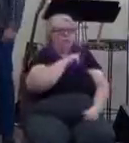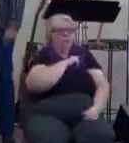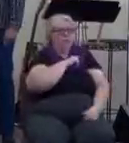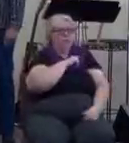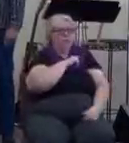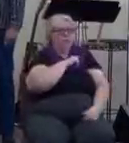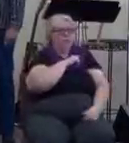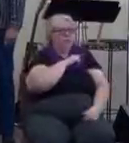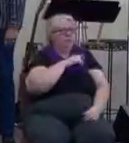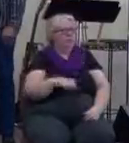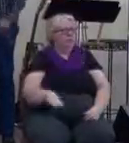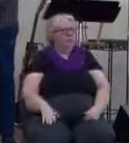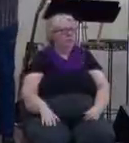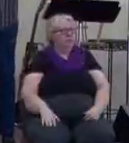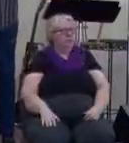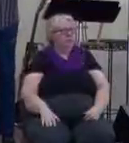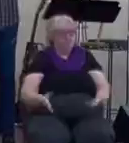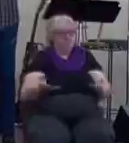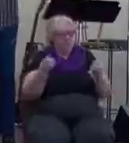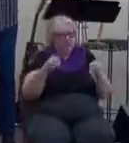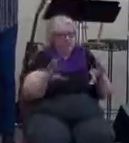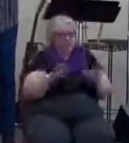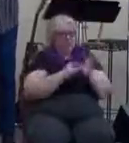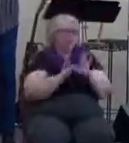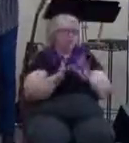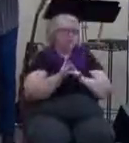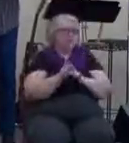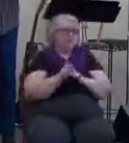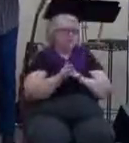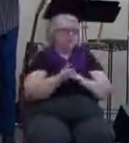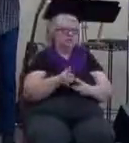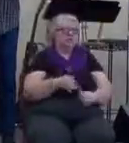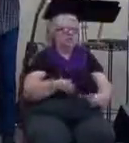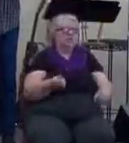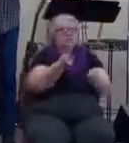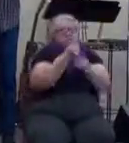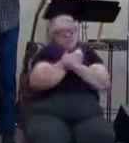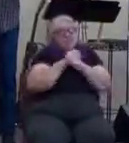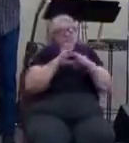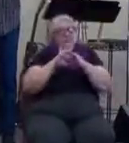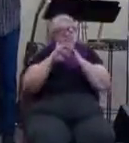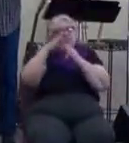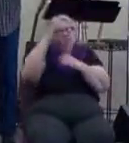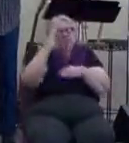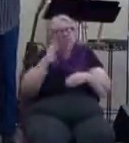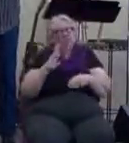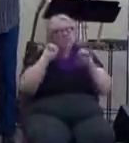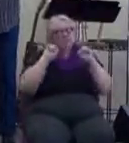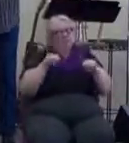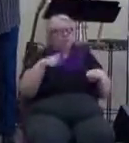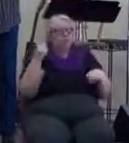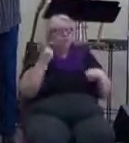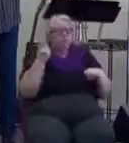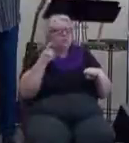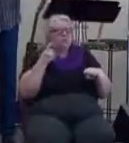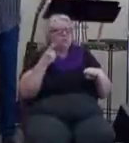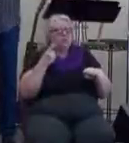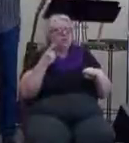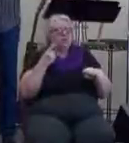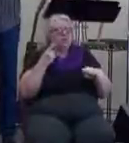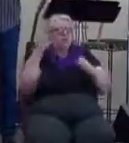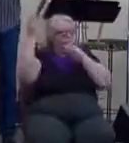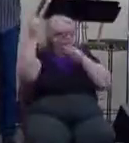way? The love of God can only come from God. And when we're filled with an evil spirit,